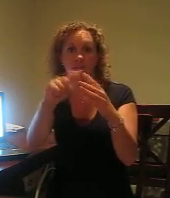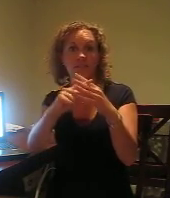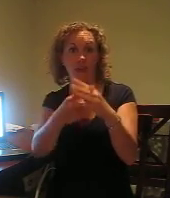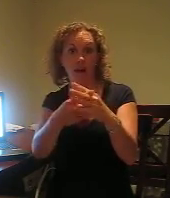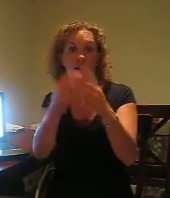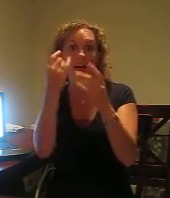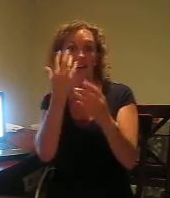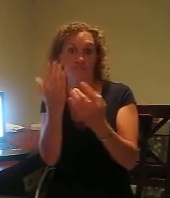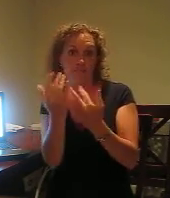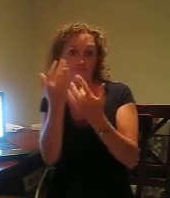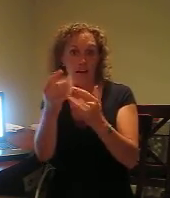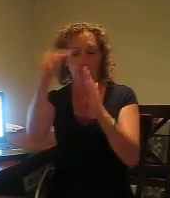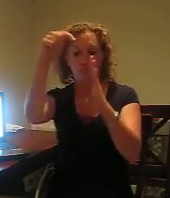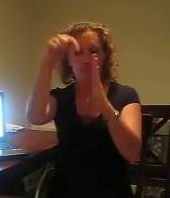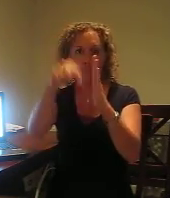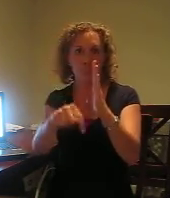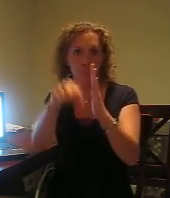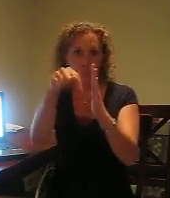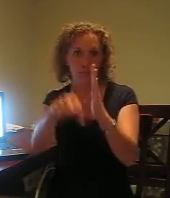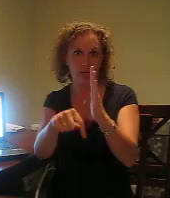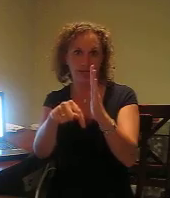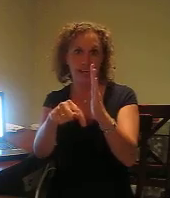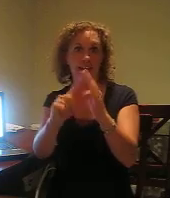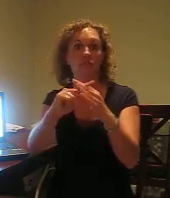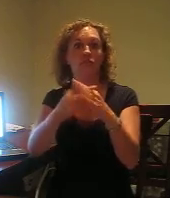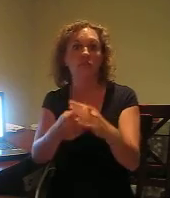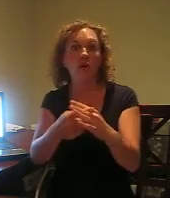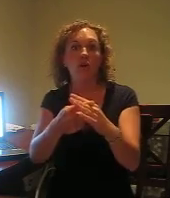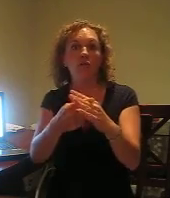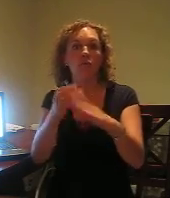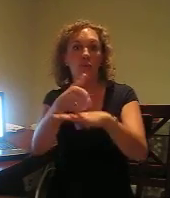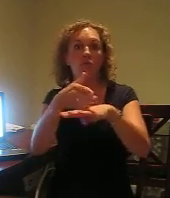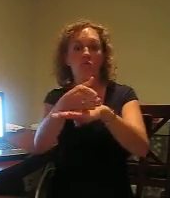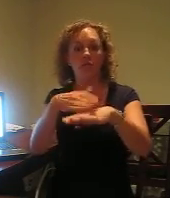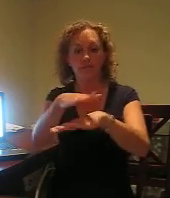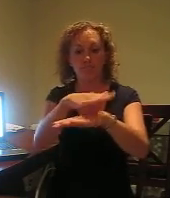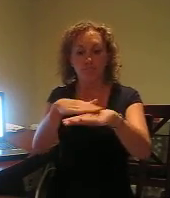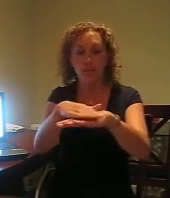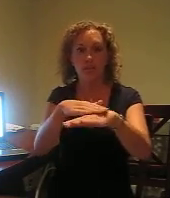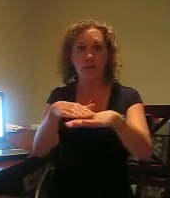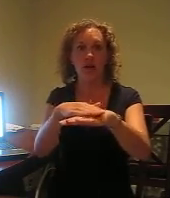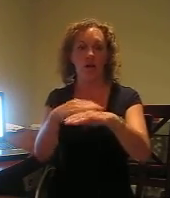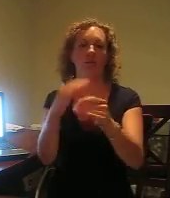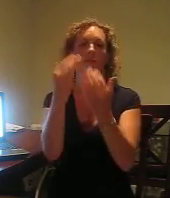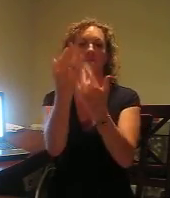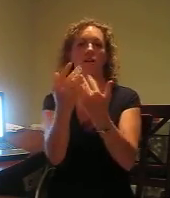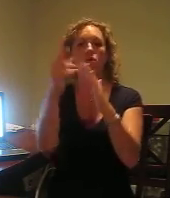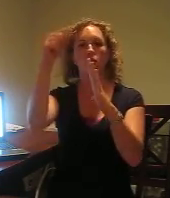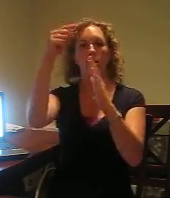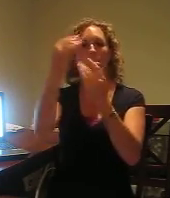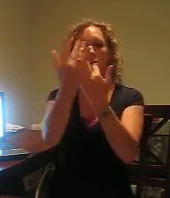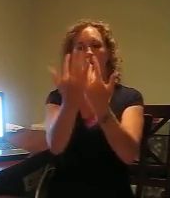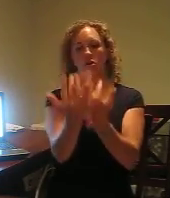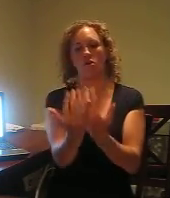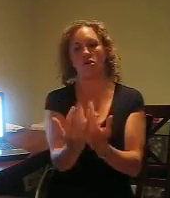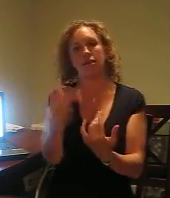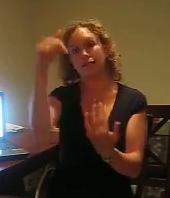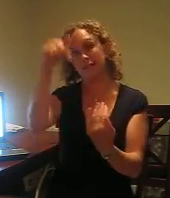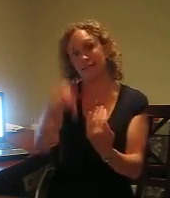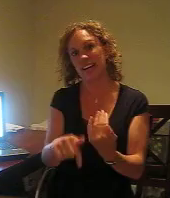and ignite the wood below it. And this whole fire will burn in a downward direction, just like the wick of a